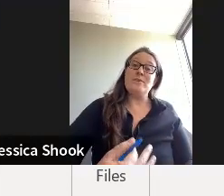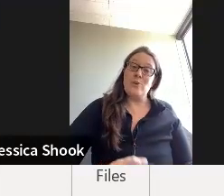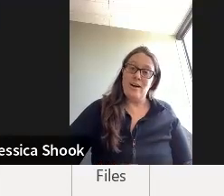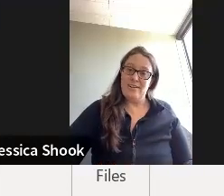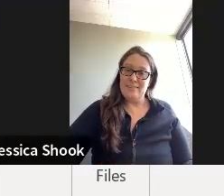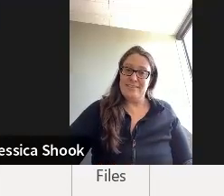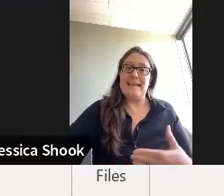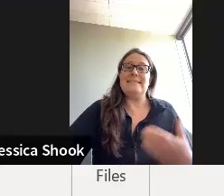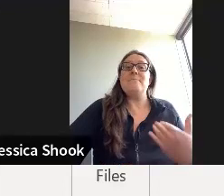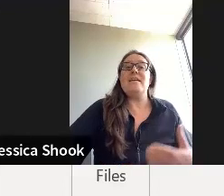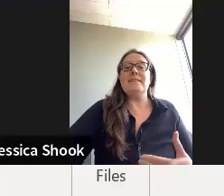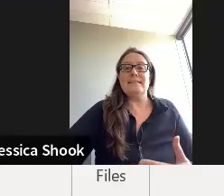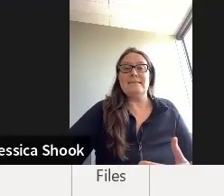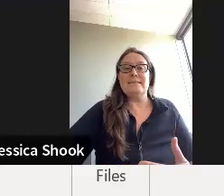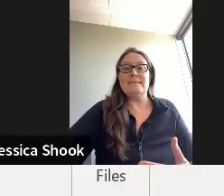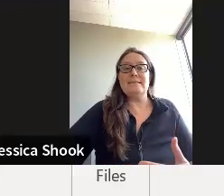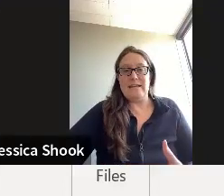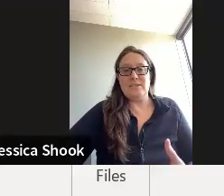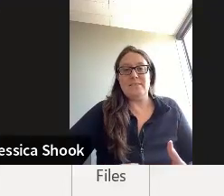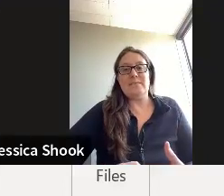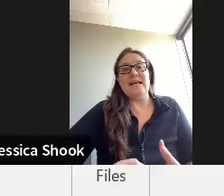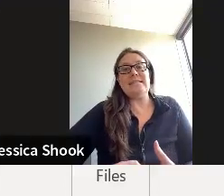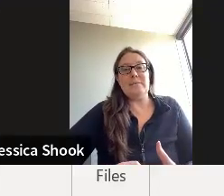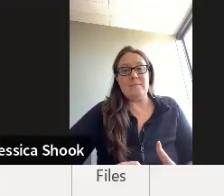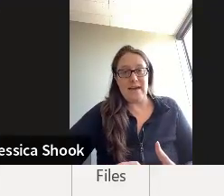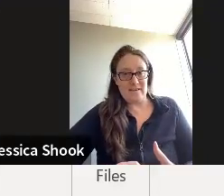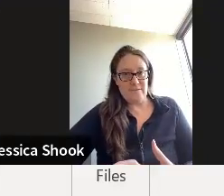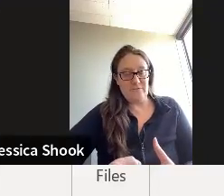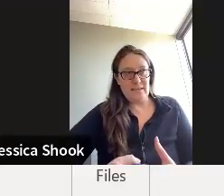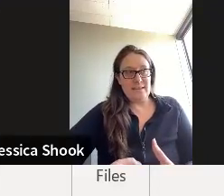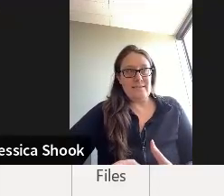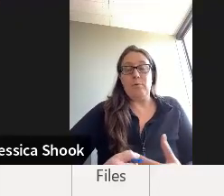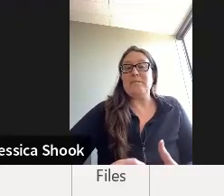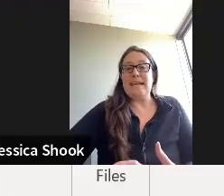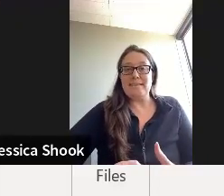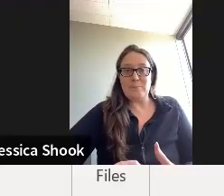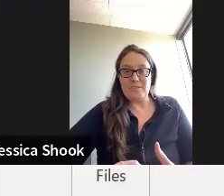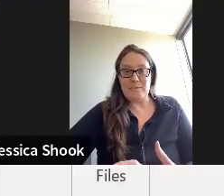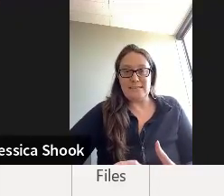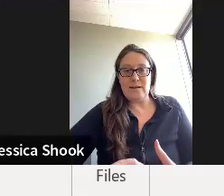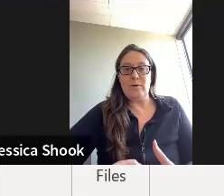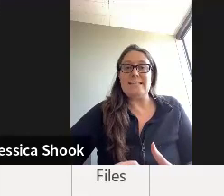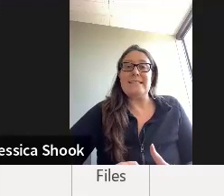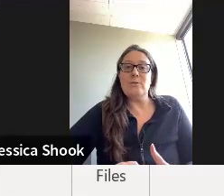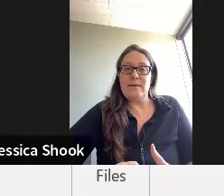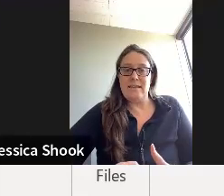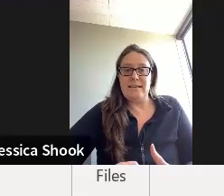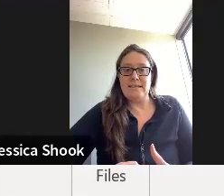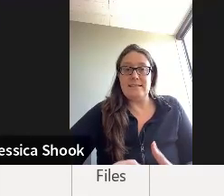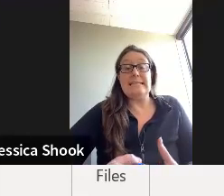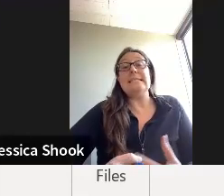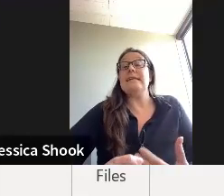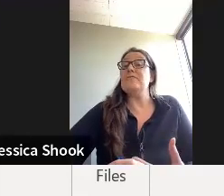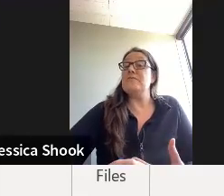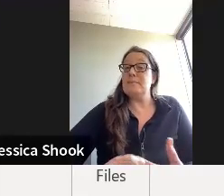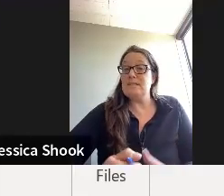into withdrawal, that is a medically unsafe situation. So it's not simply a matter of they won't take this person because they don't want to deal with it.